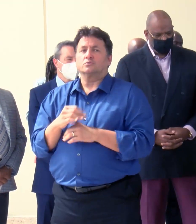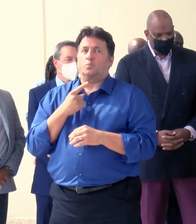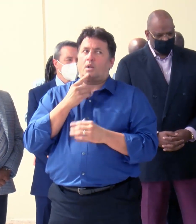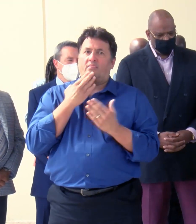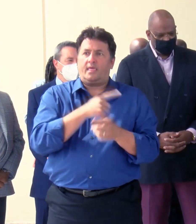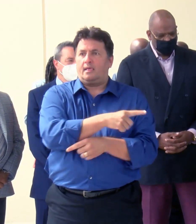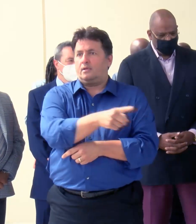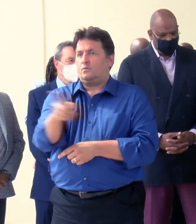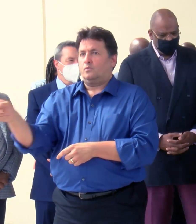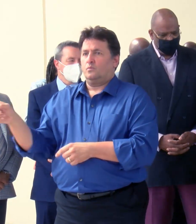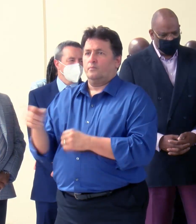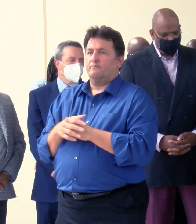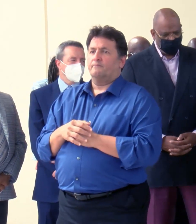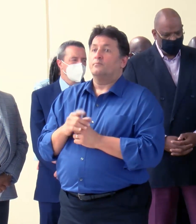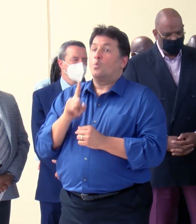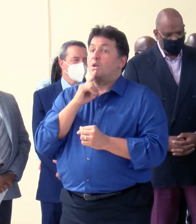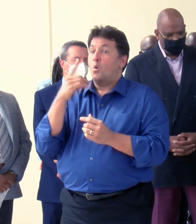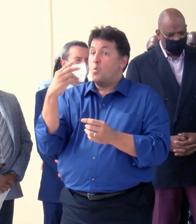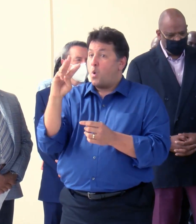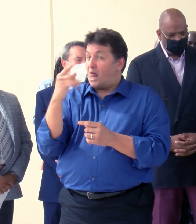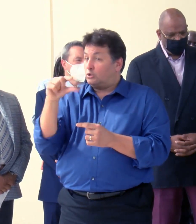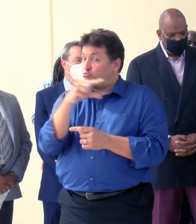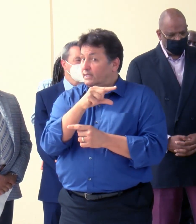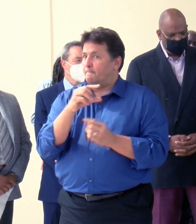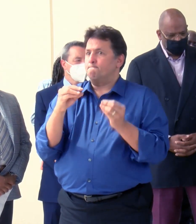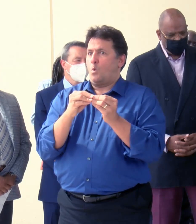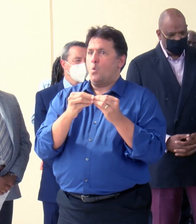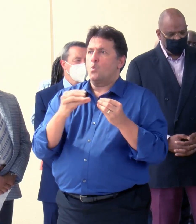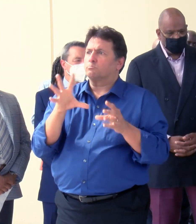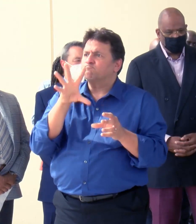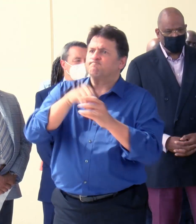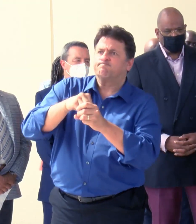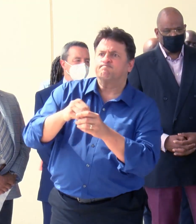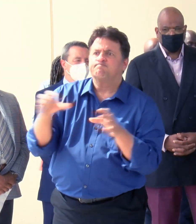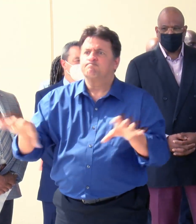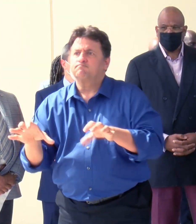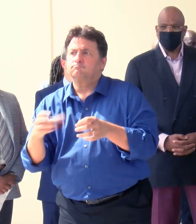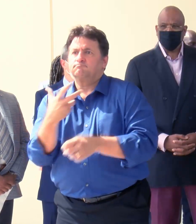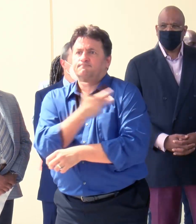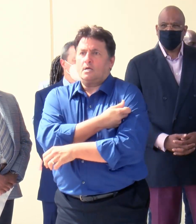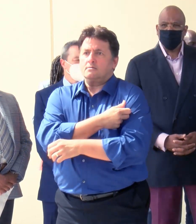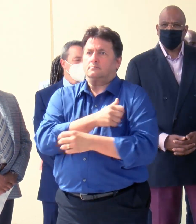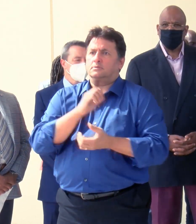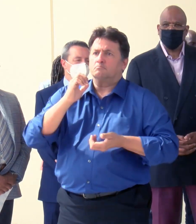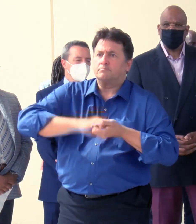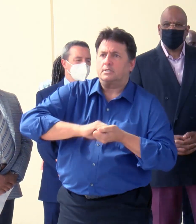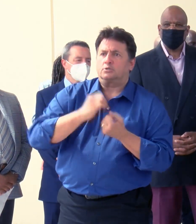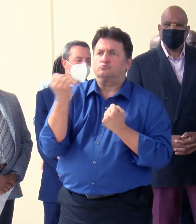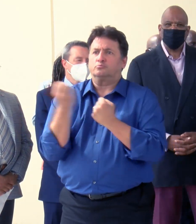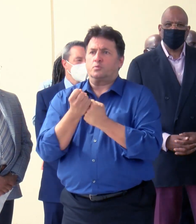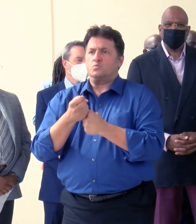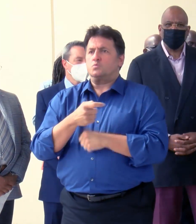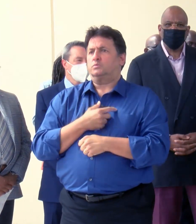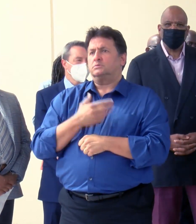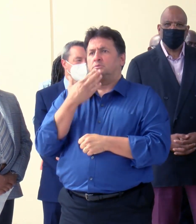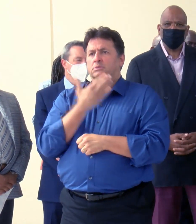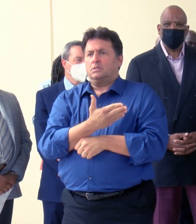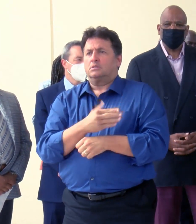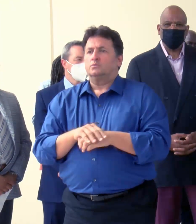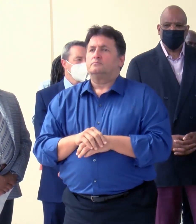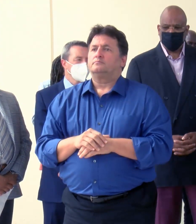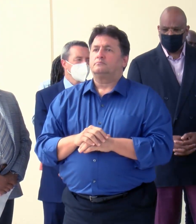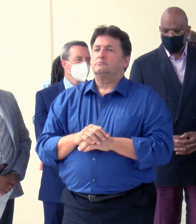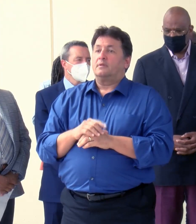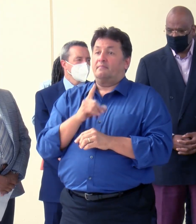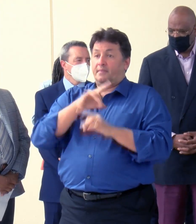Walgreens for their participation, for their collaboration and partnership. The president is here, John Stanley. And so,